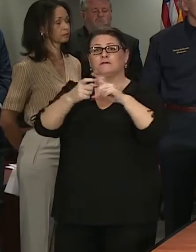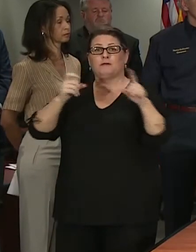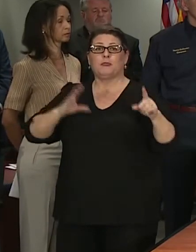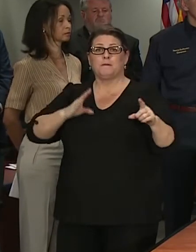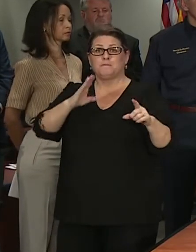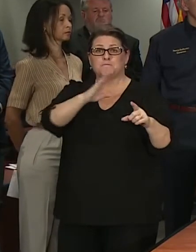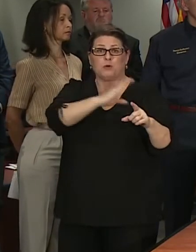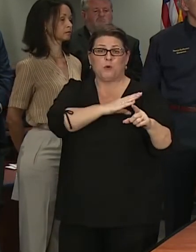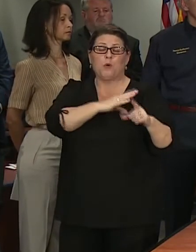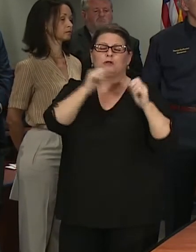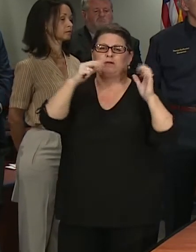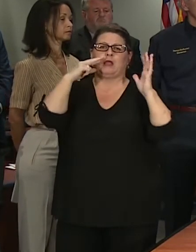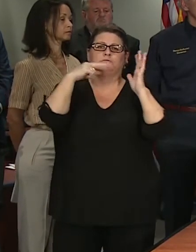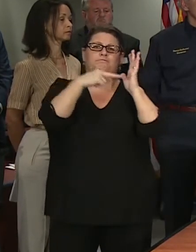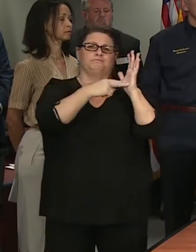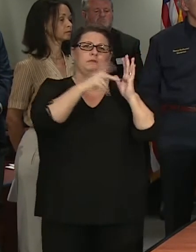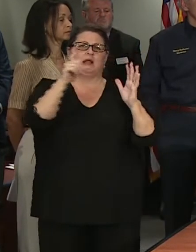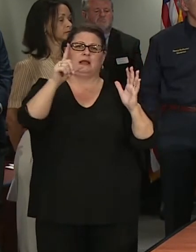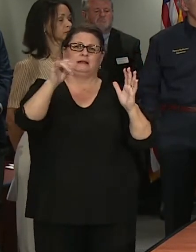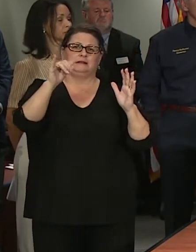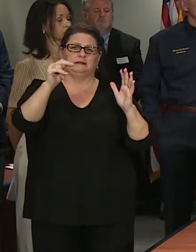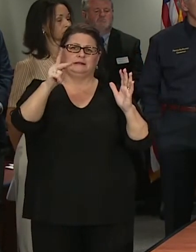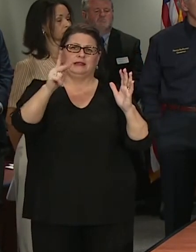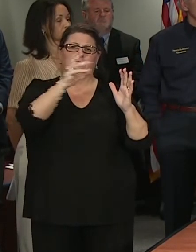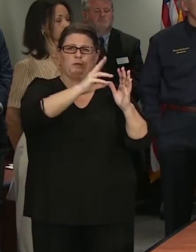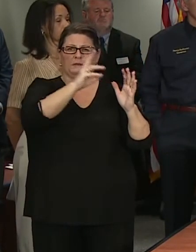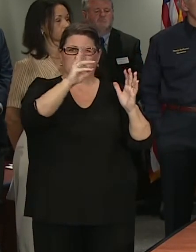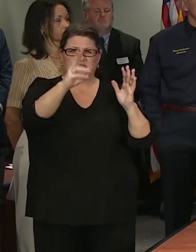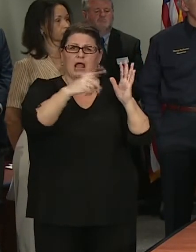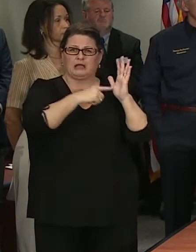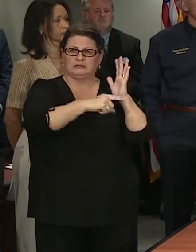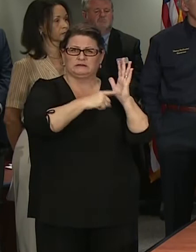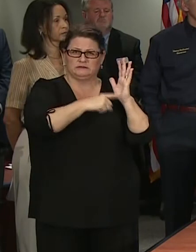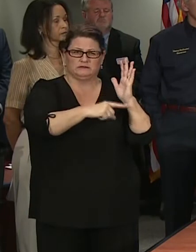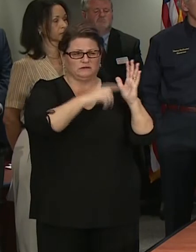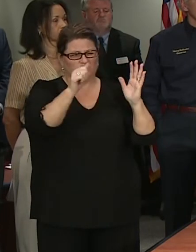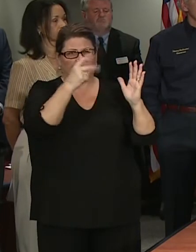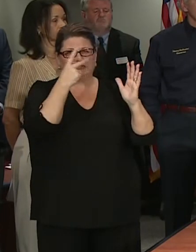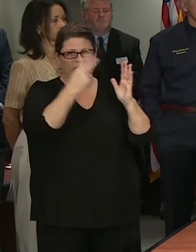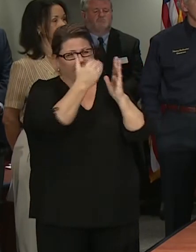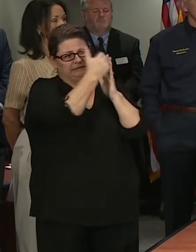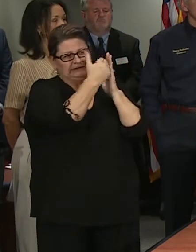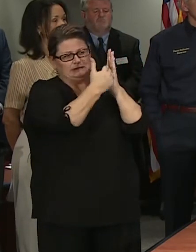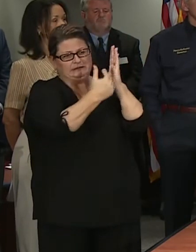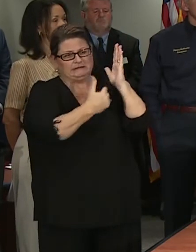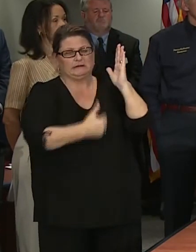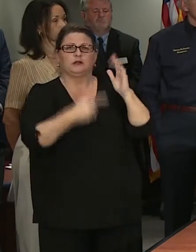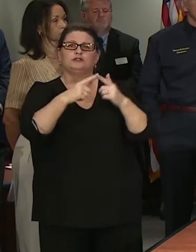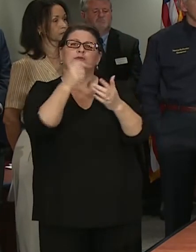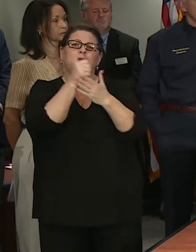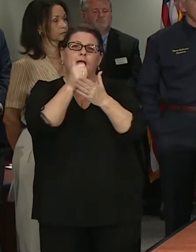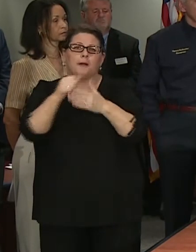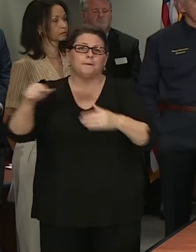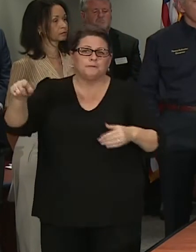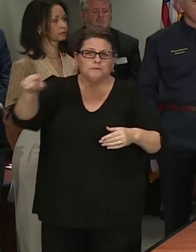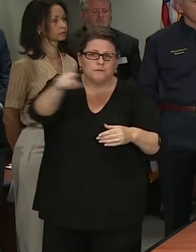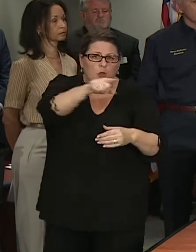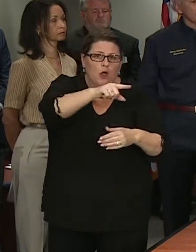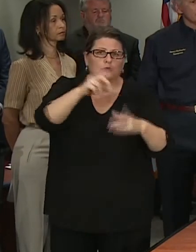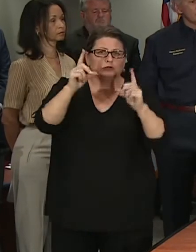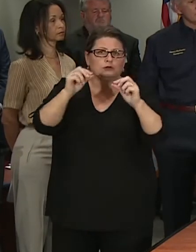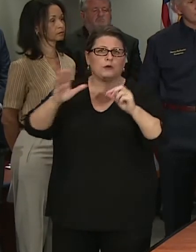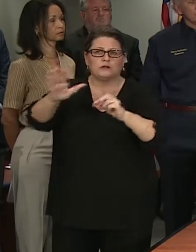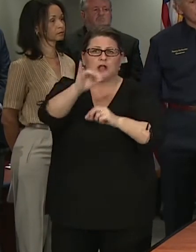links on the website, on the agency's website, to help those practitioners practice safely. All of